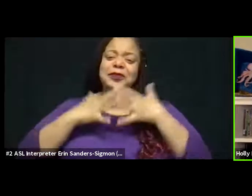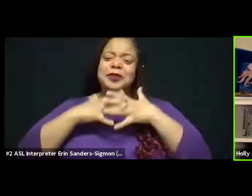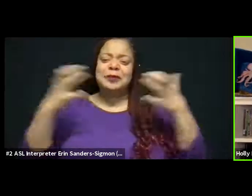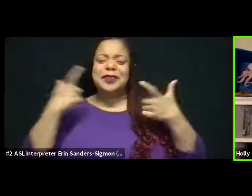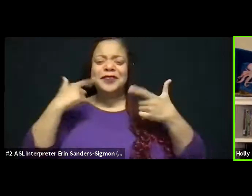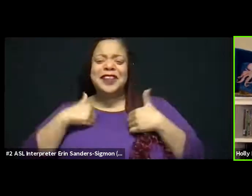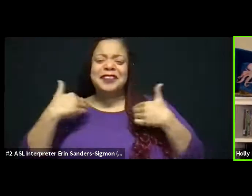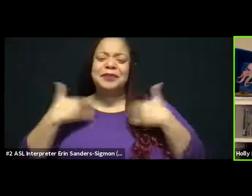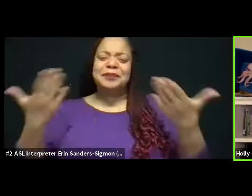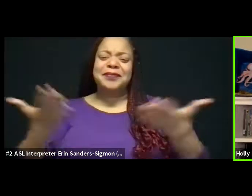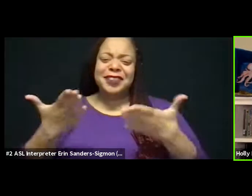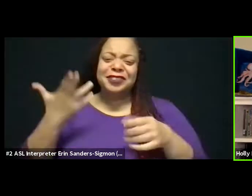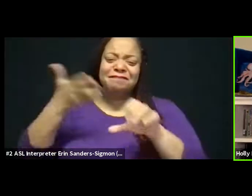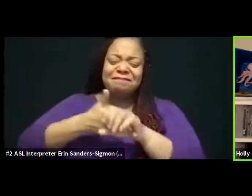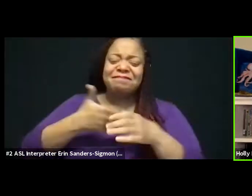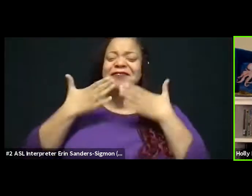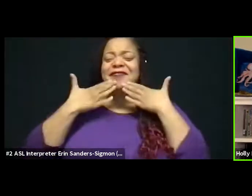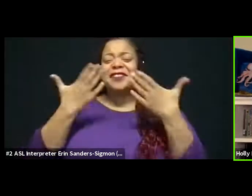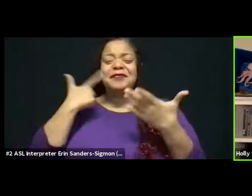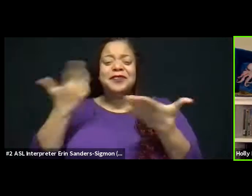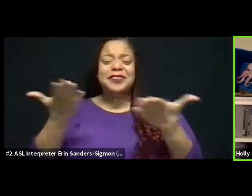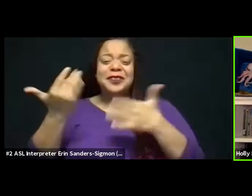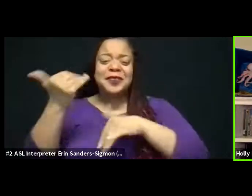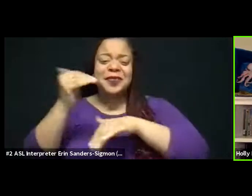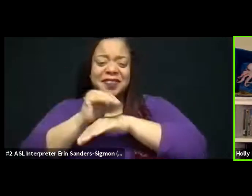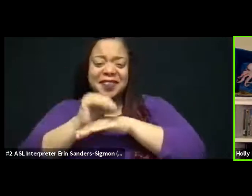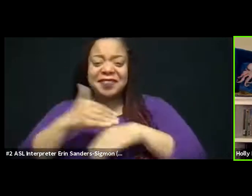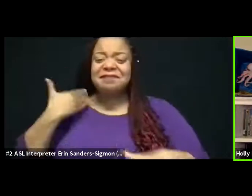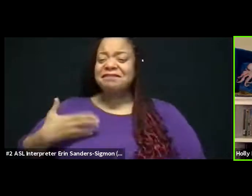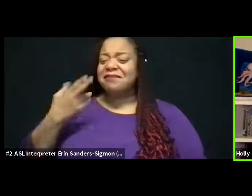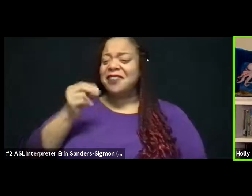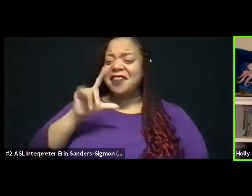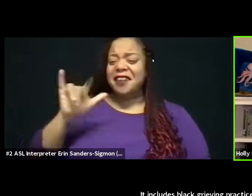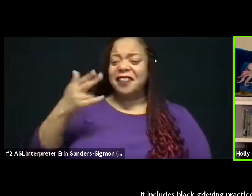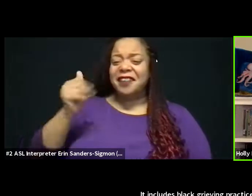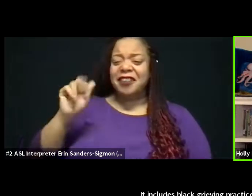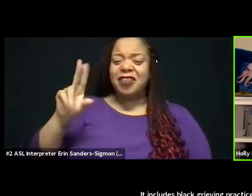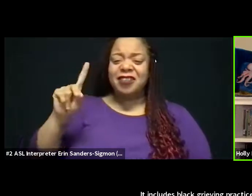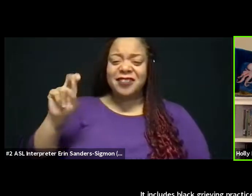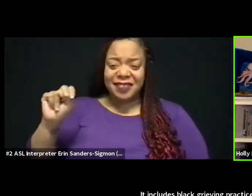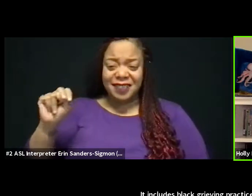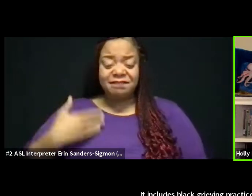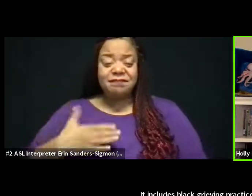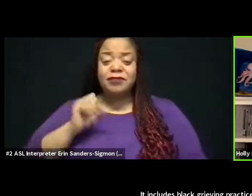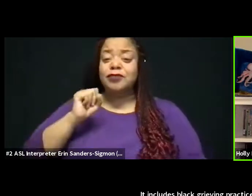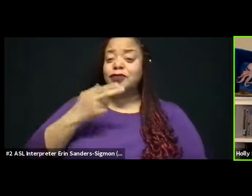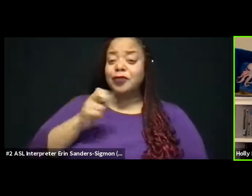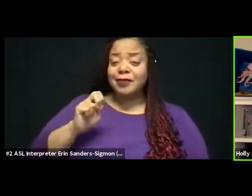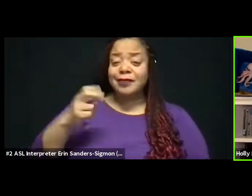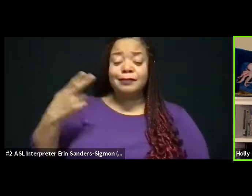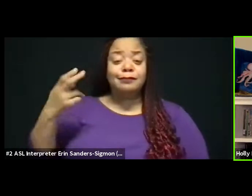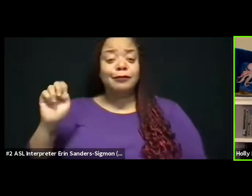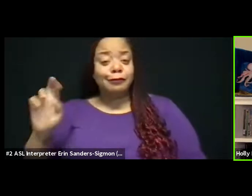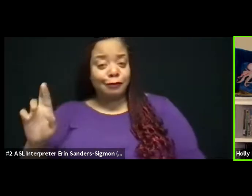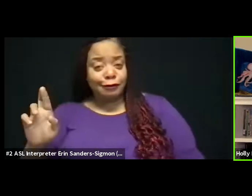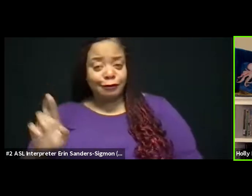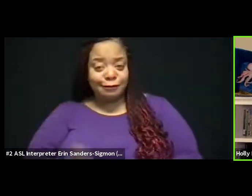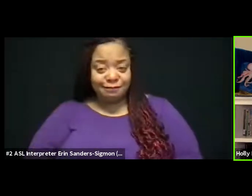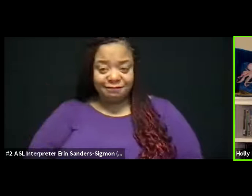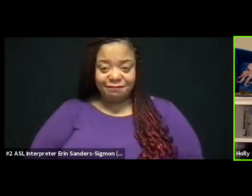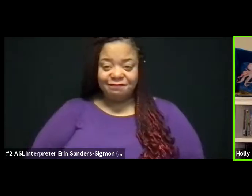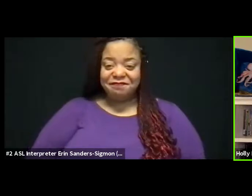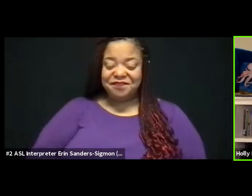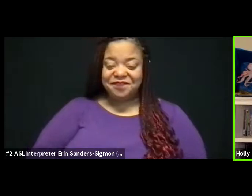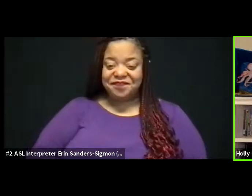tonight. My name is Holly Hardin. My pronouns are she, her. I am coming to you from Shikori and